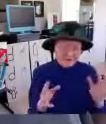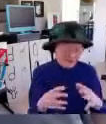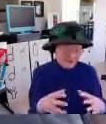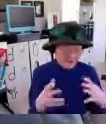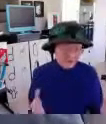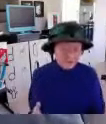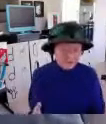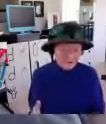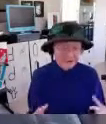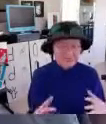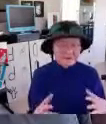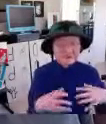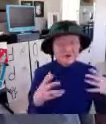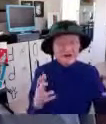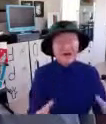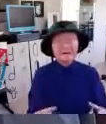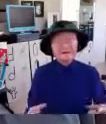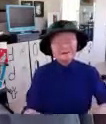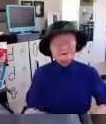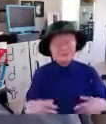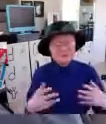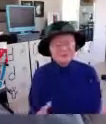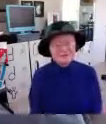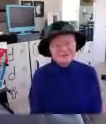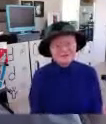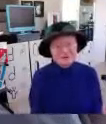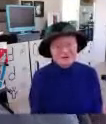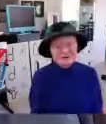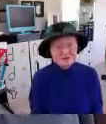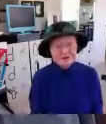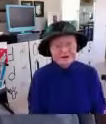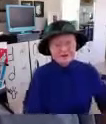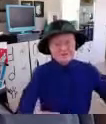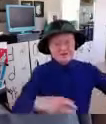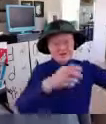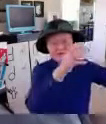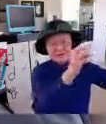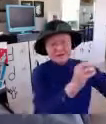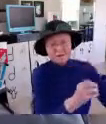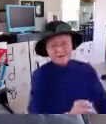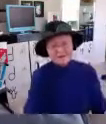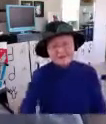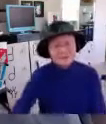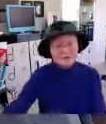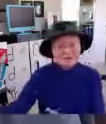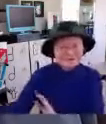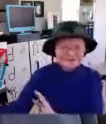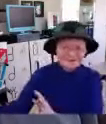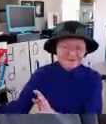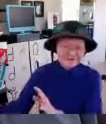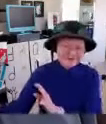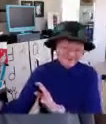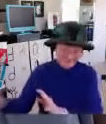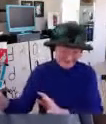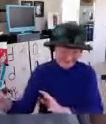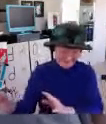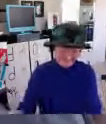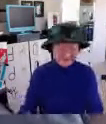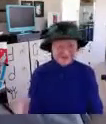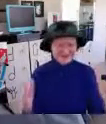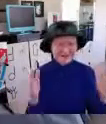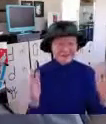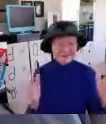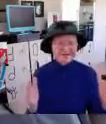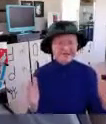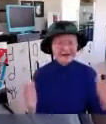more, because you're adding this linguistic information which can then be flowed into, if I understand correctly, an